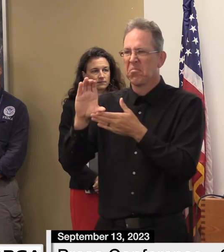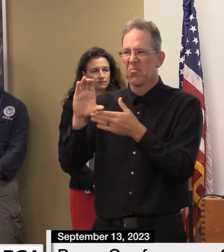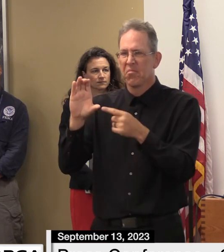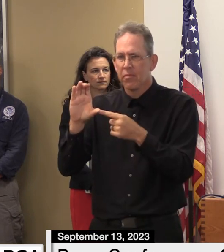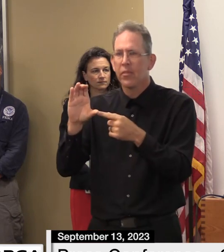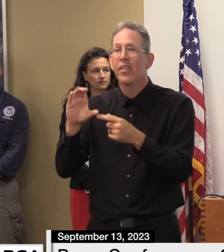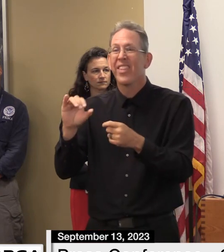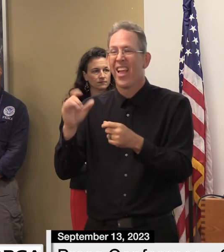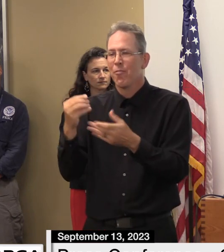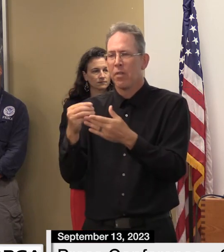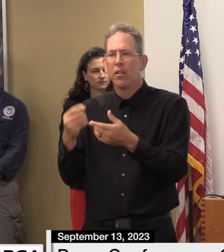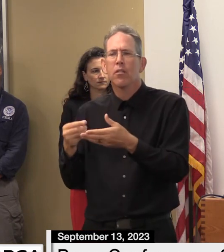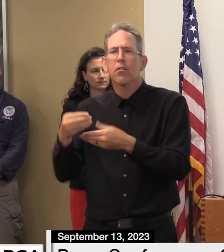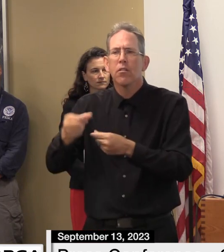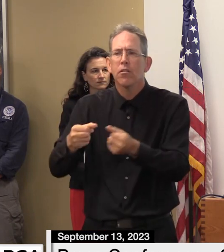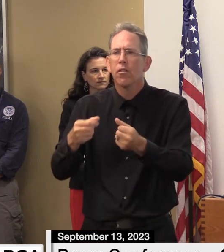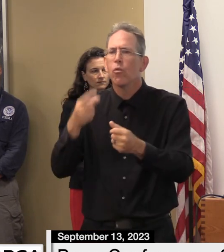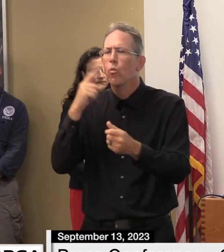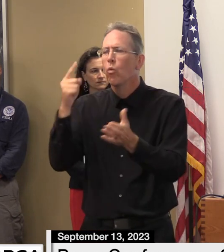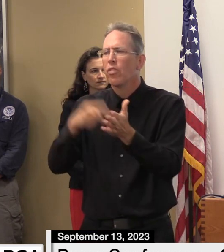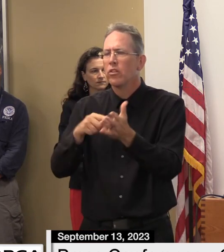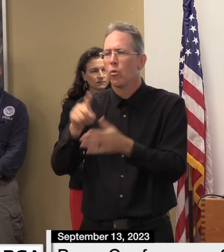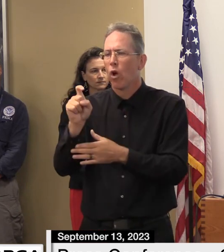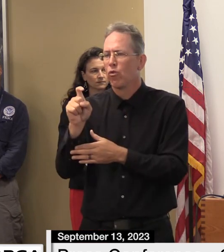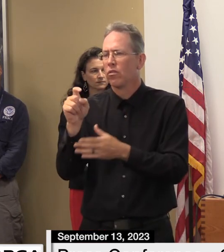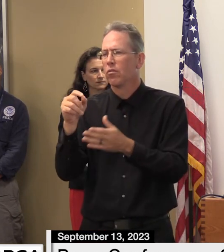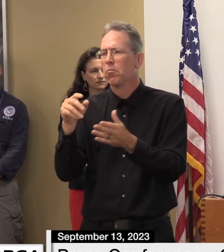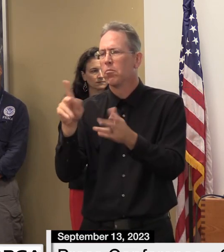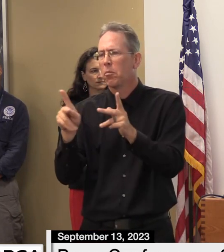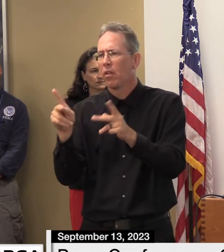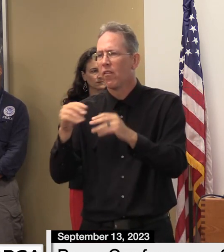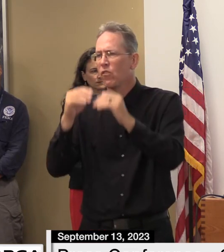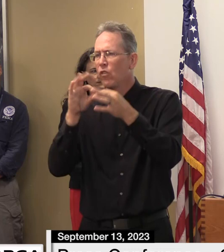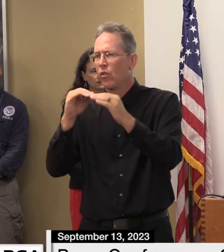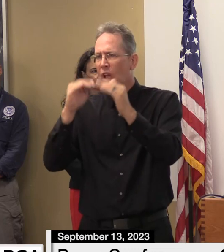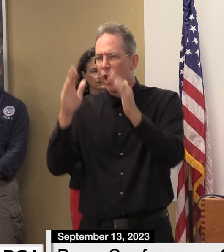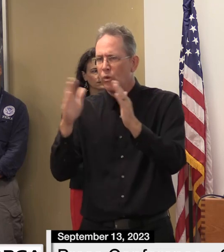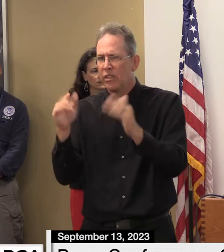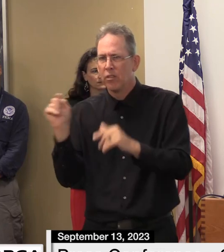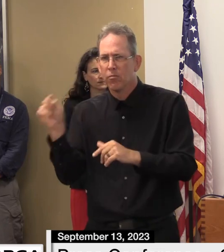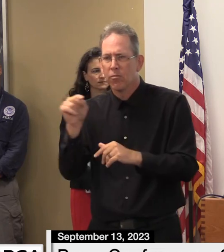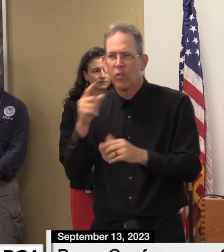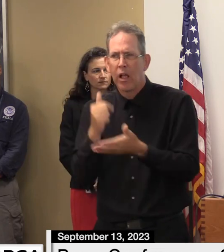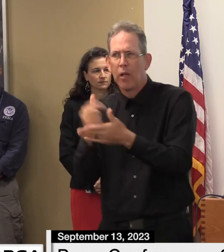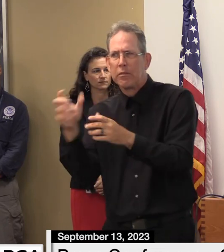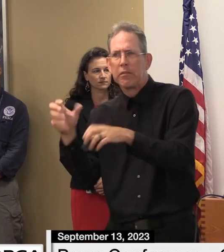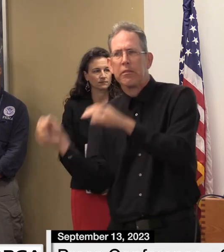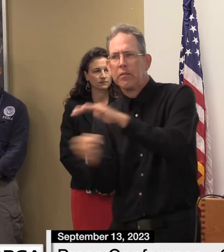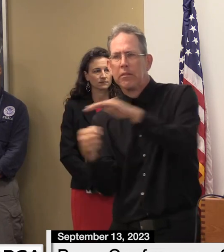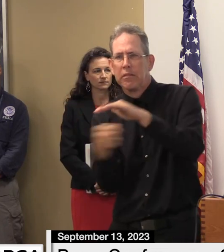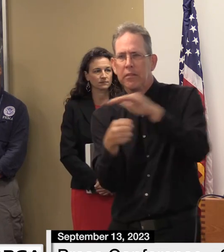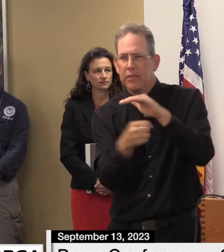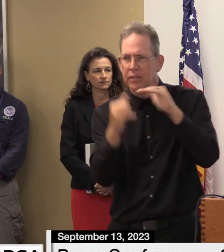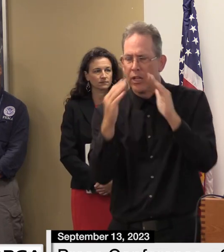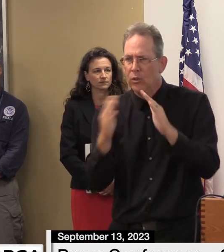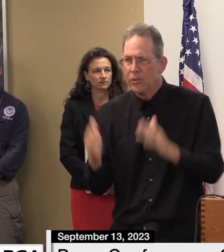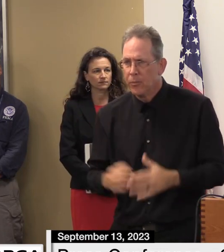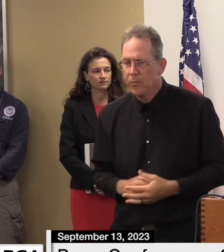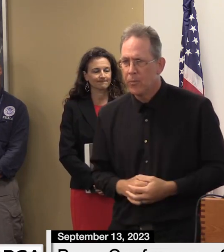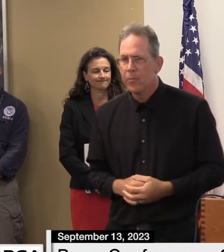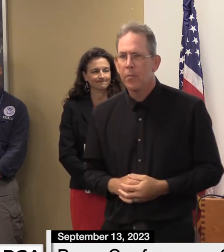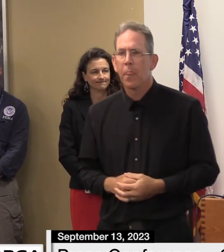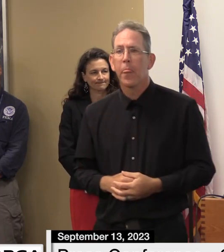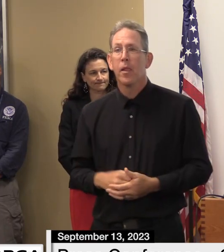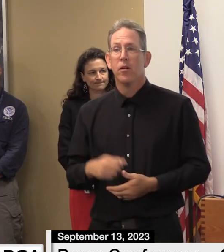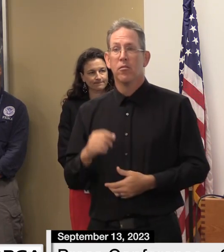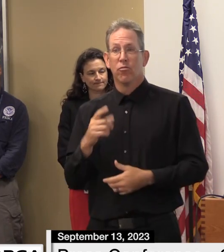over 1,100 units of new housing throughout Vermont. I want to first thank our Treasurer's Office staff for